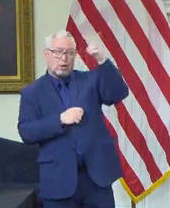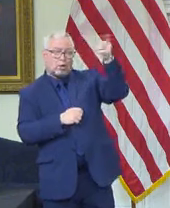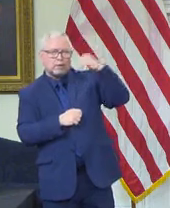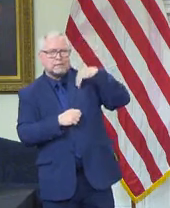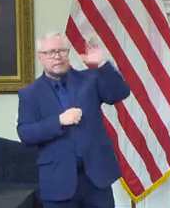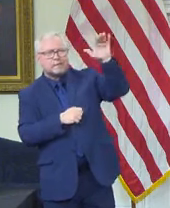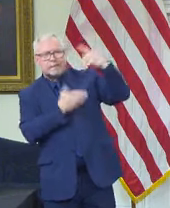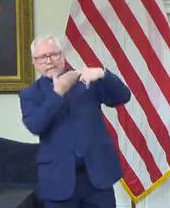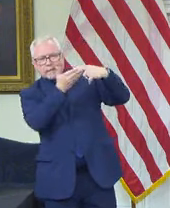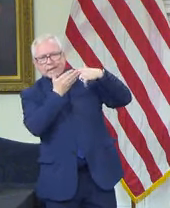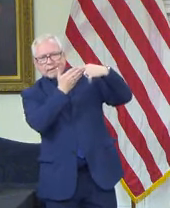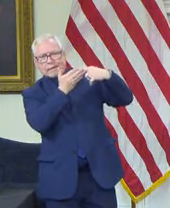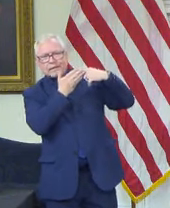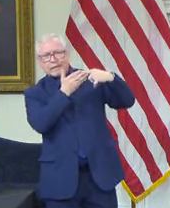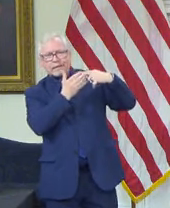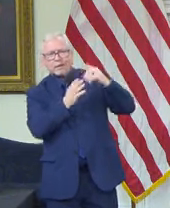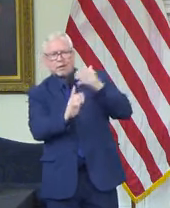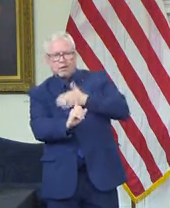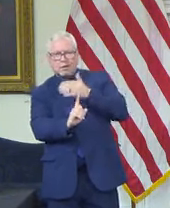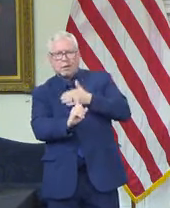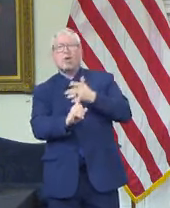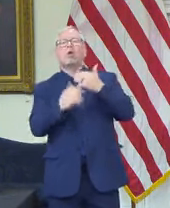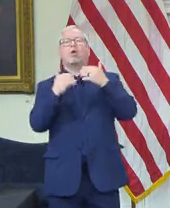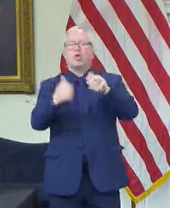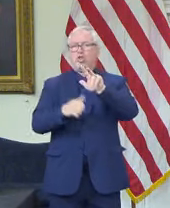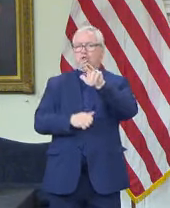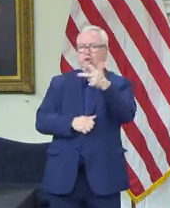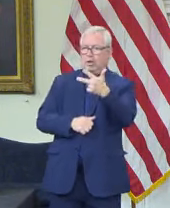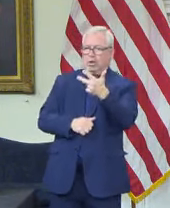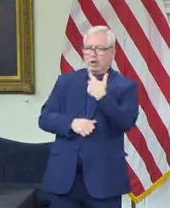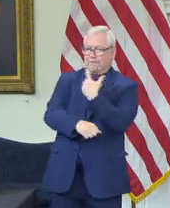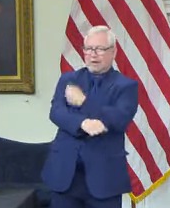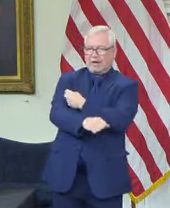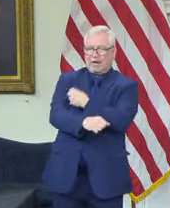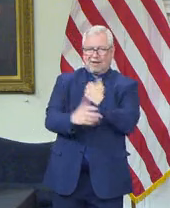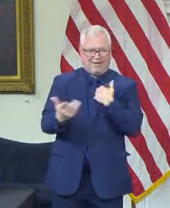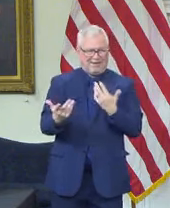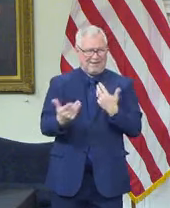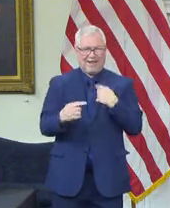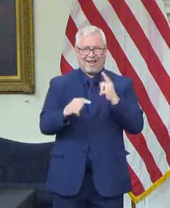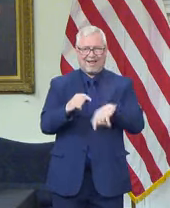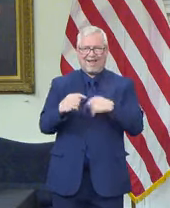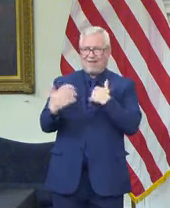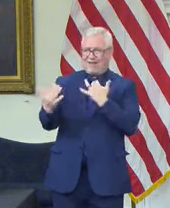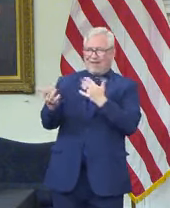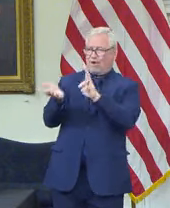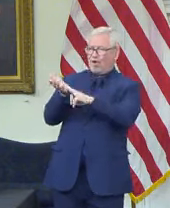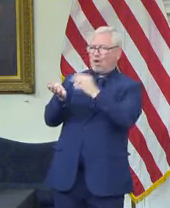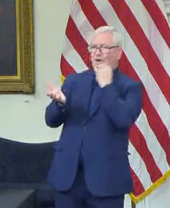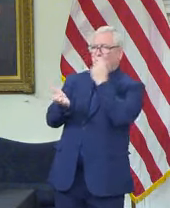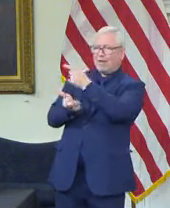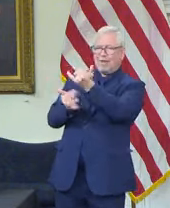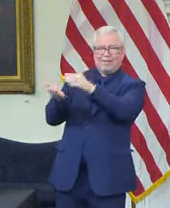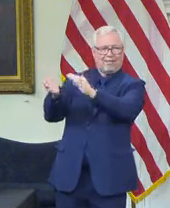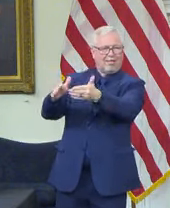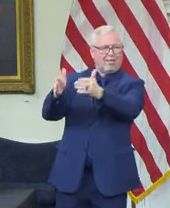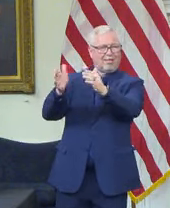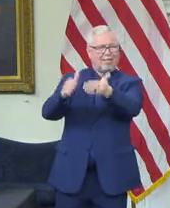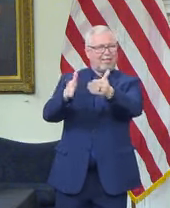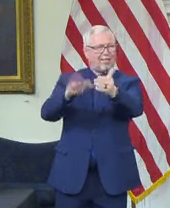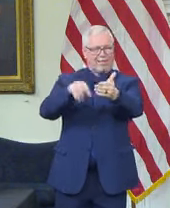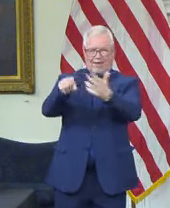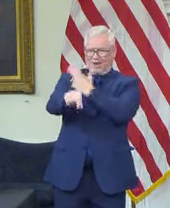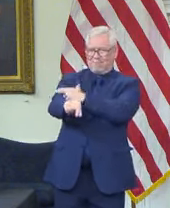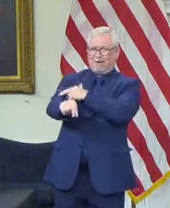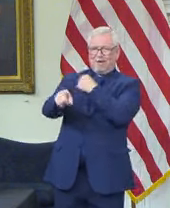doses, but we didn't have time to wait because we had people dying in our nursing homes and being hospitalized. So we moved forward ahead of the